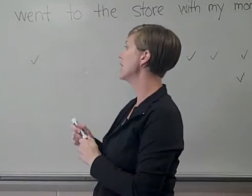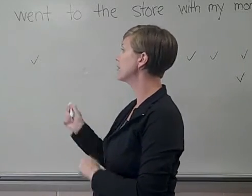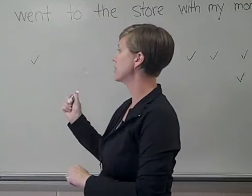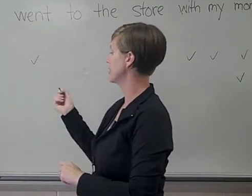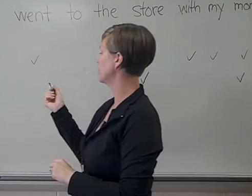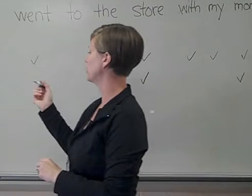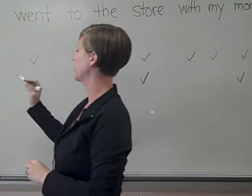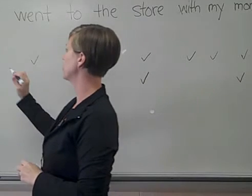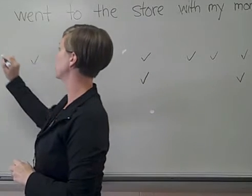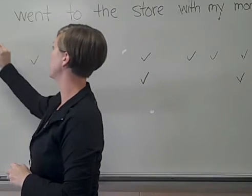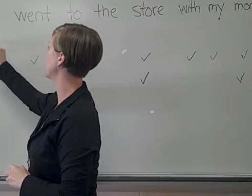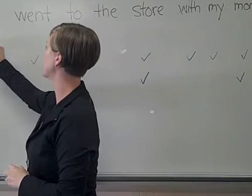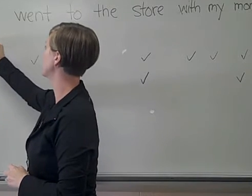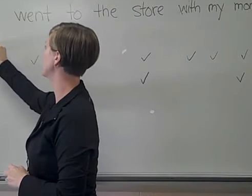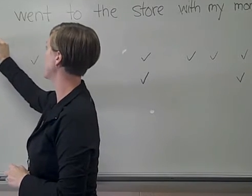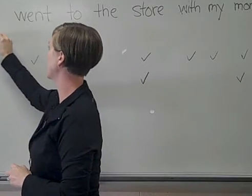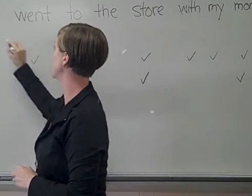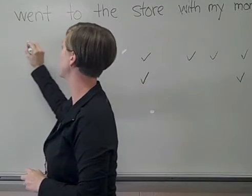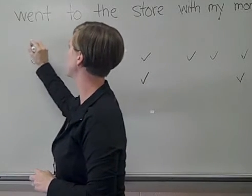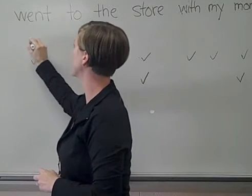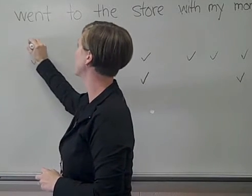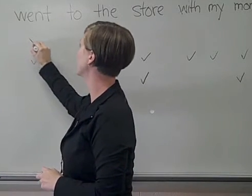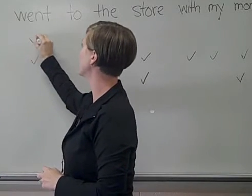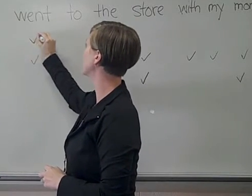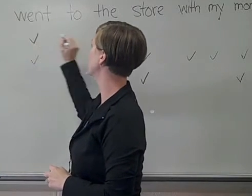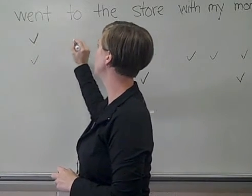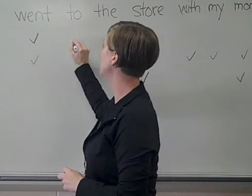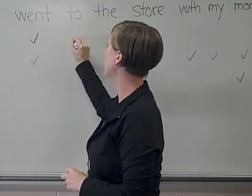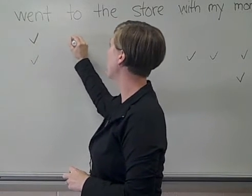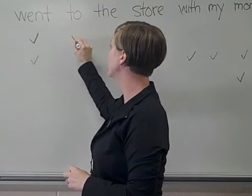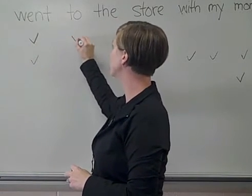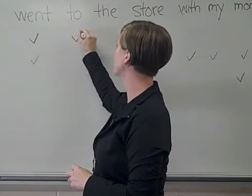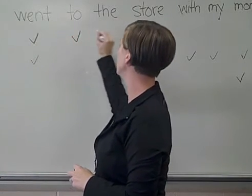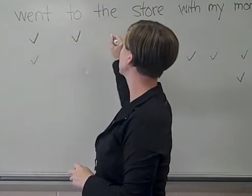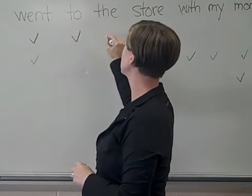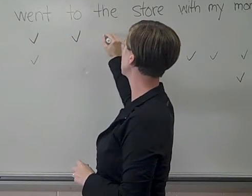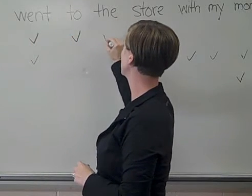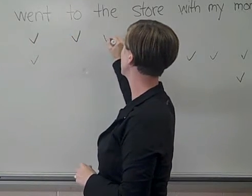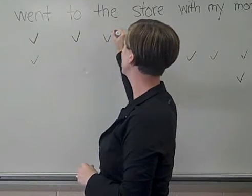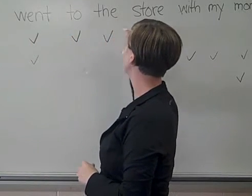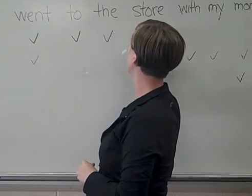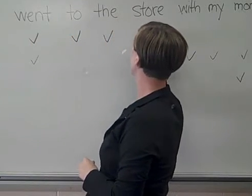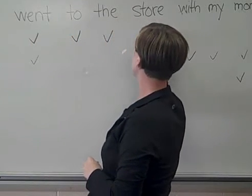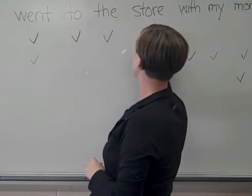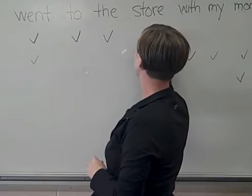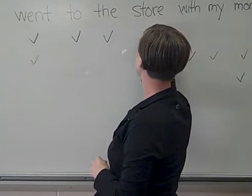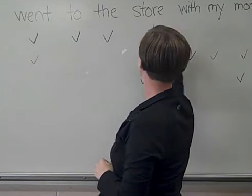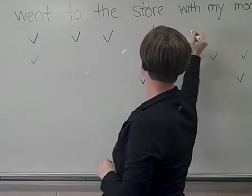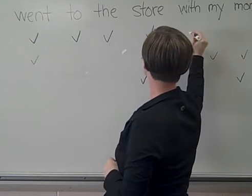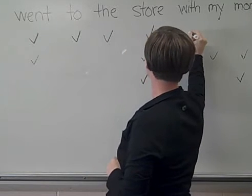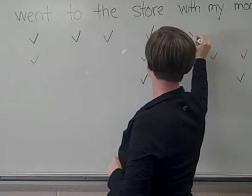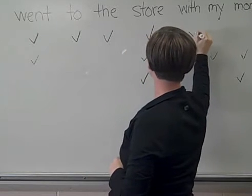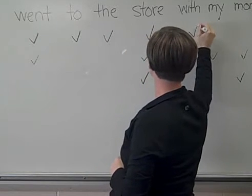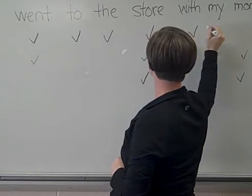every single word. So if I were to check up here, it would be every single word that is signed.